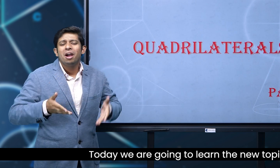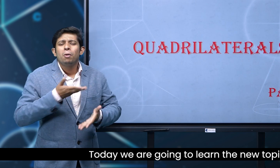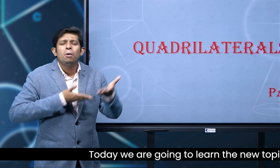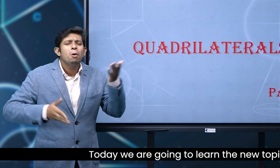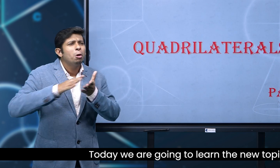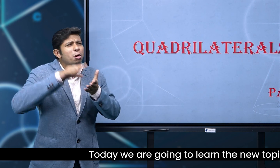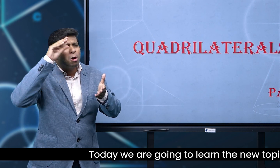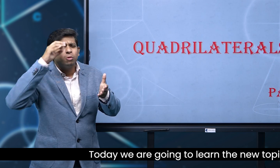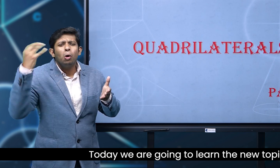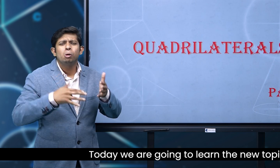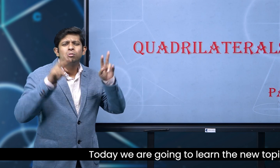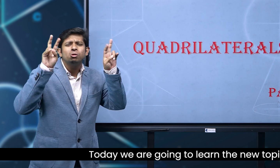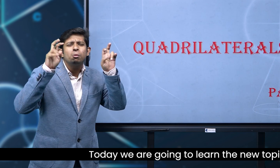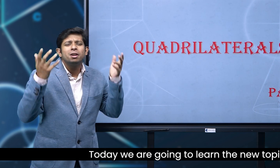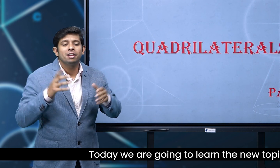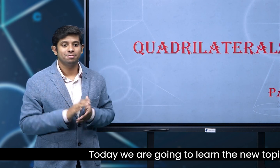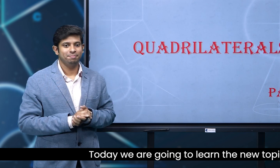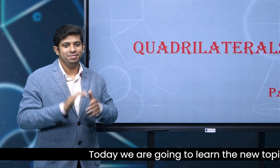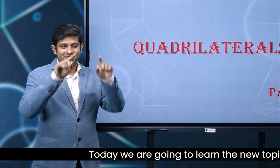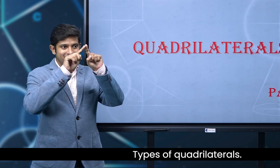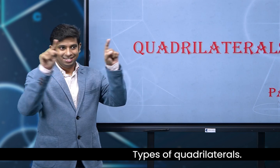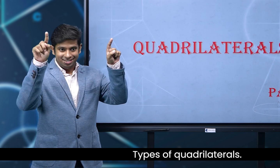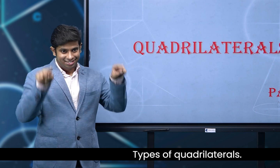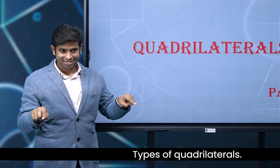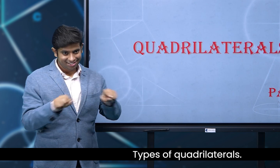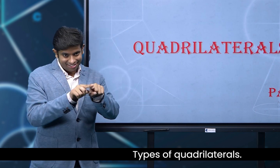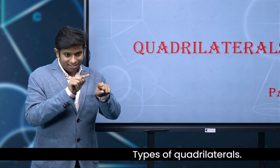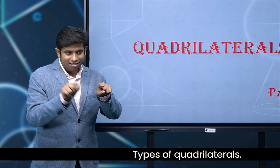Today we are going to learn the new topic, types of quadrilaterals.